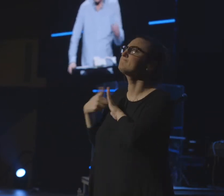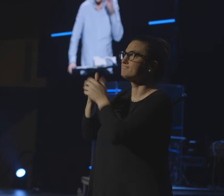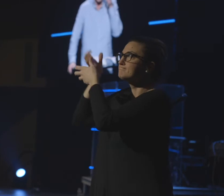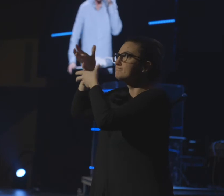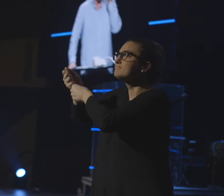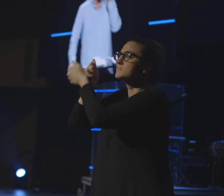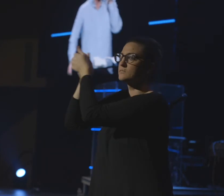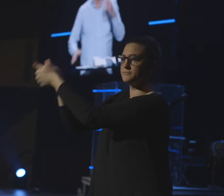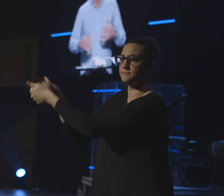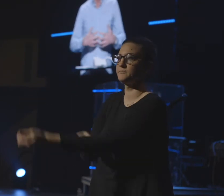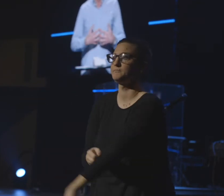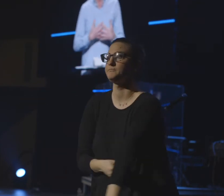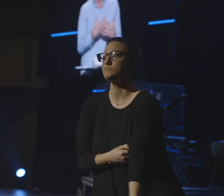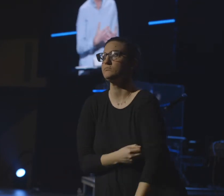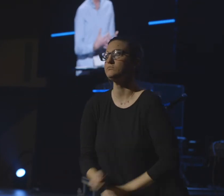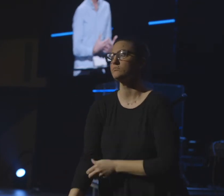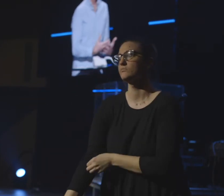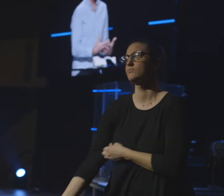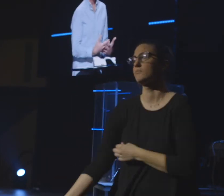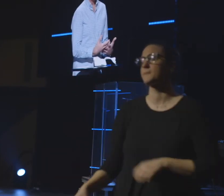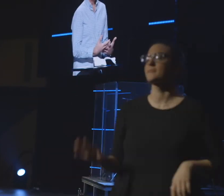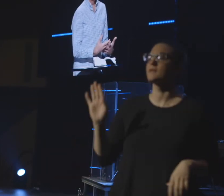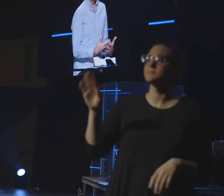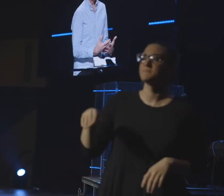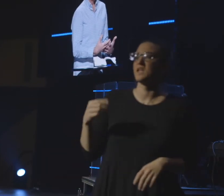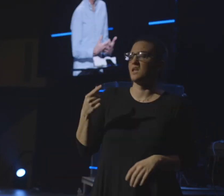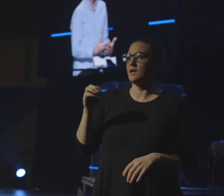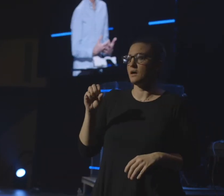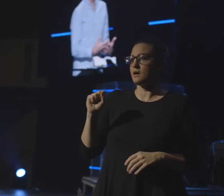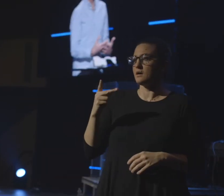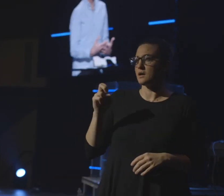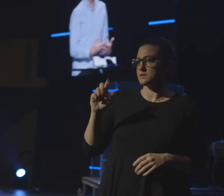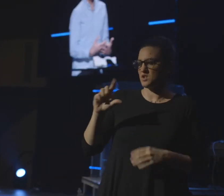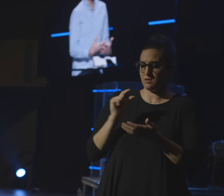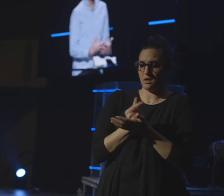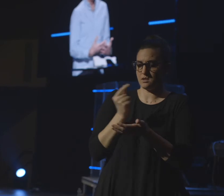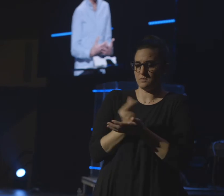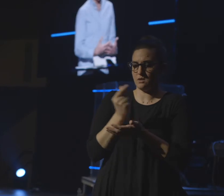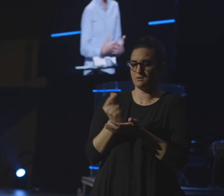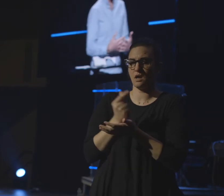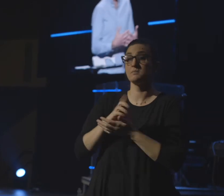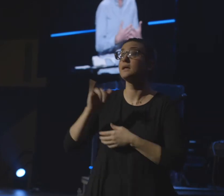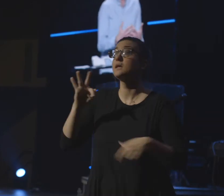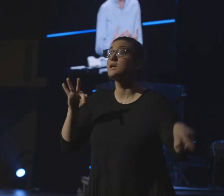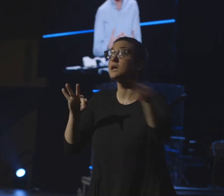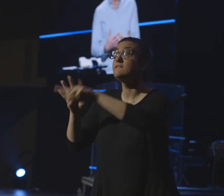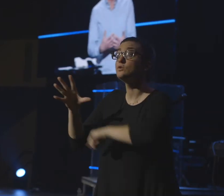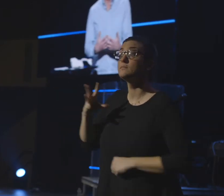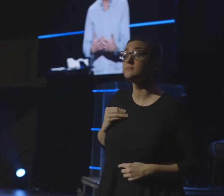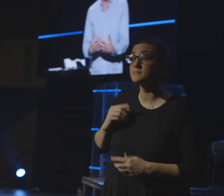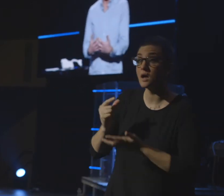here this morning. If you've received the gospel, what is the gospel, Rob? The gospel is the good